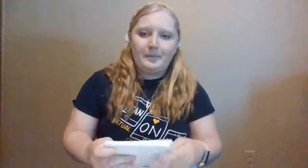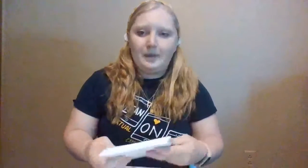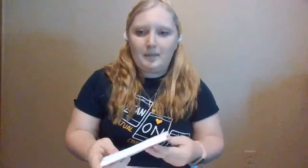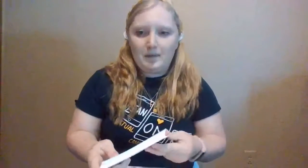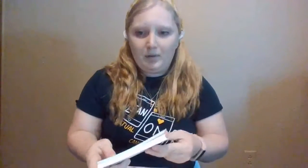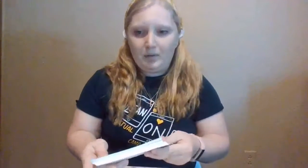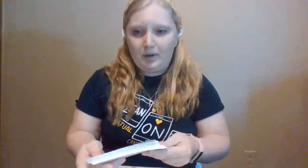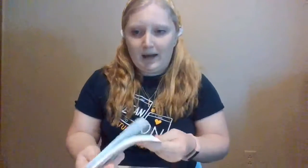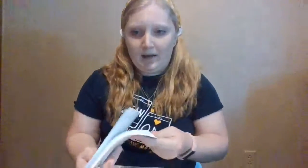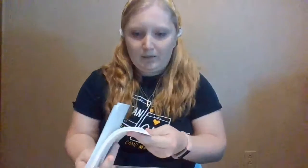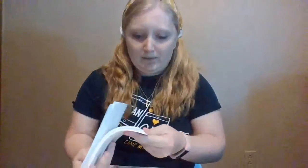Let me pull one out.